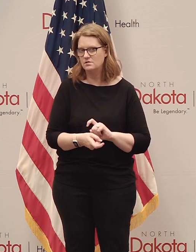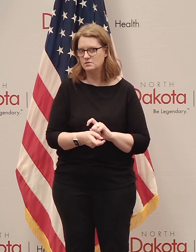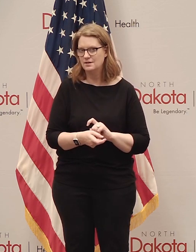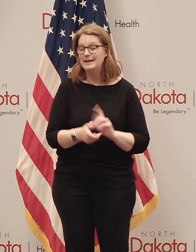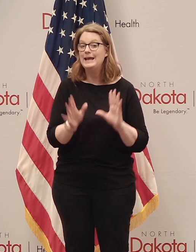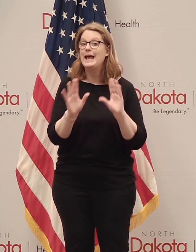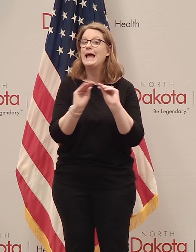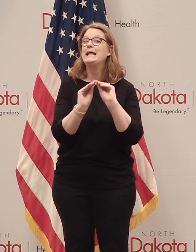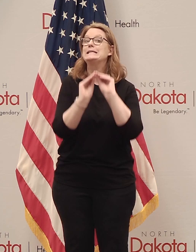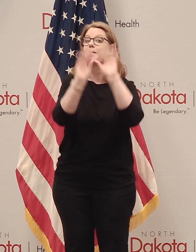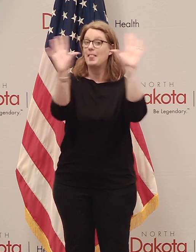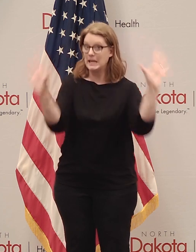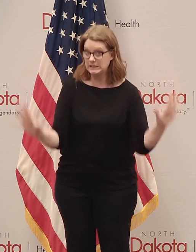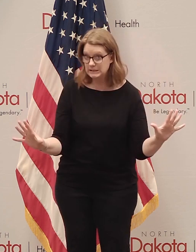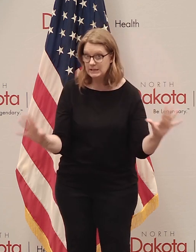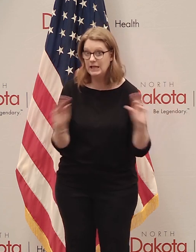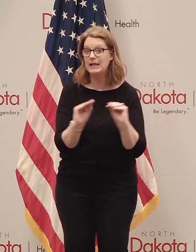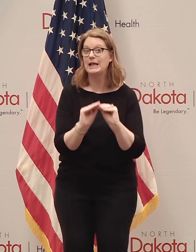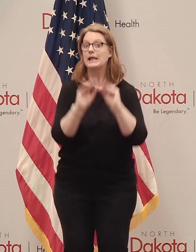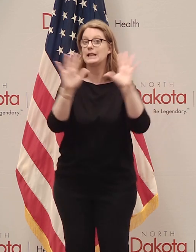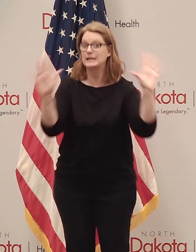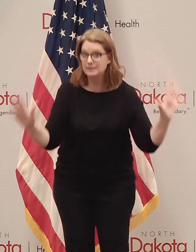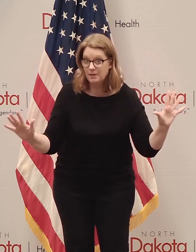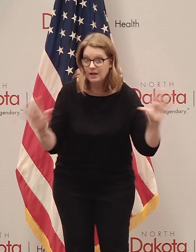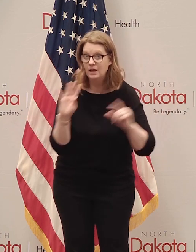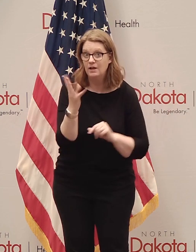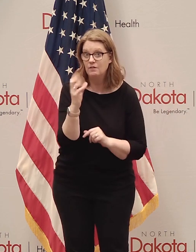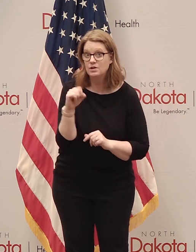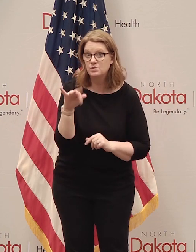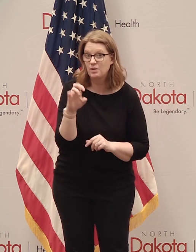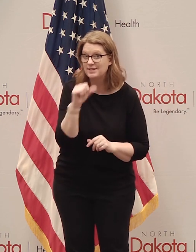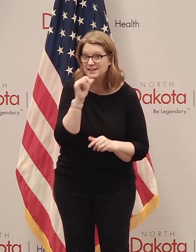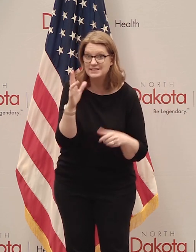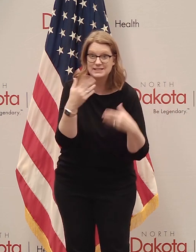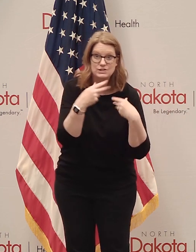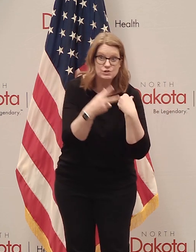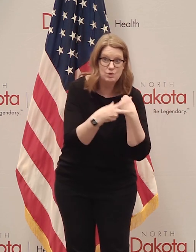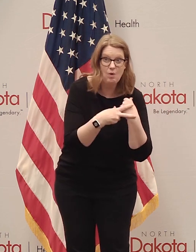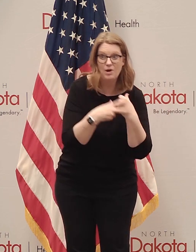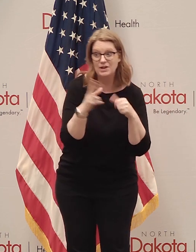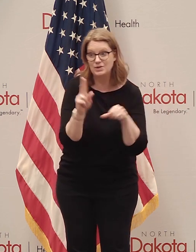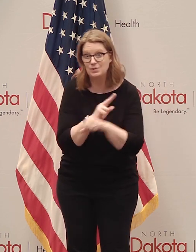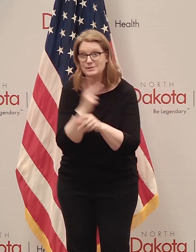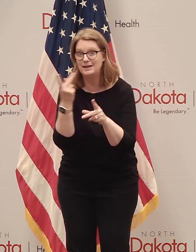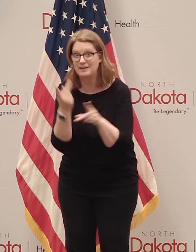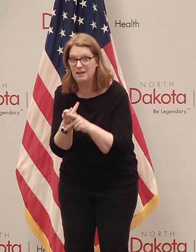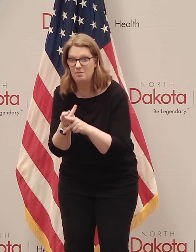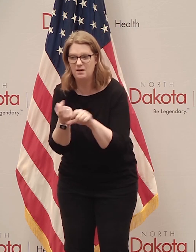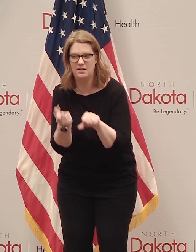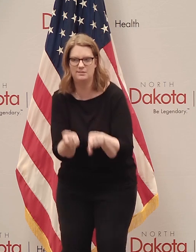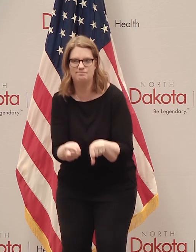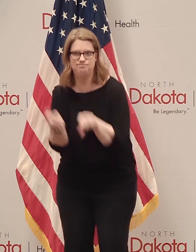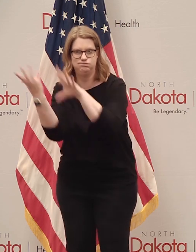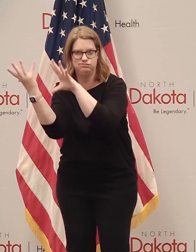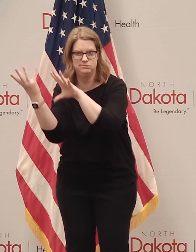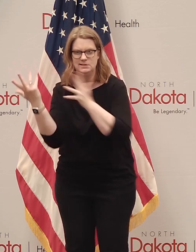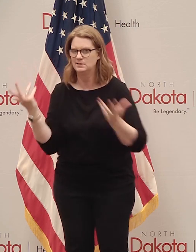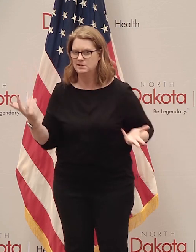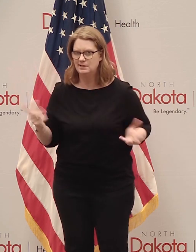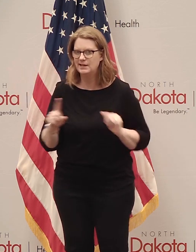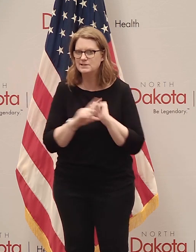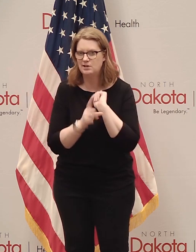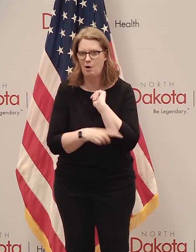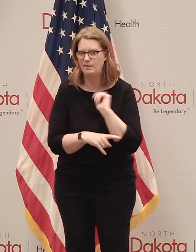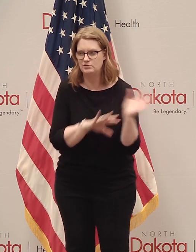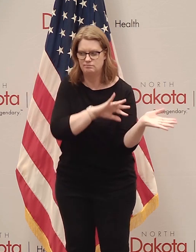explicitly calls out this usage and makes clear that Foursquare does not store it, not use it, not keep it. They discard that data and they don't use it for any